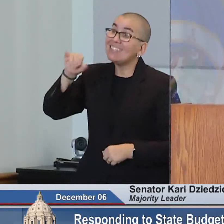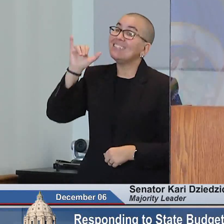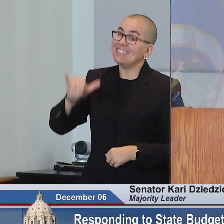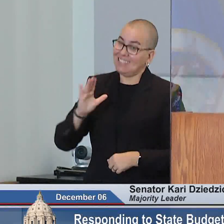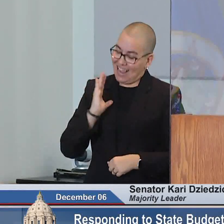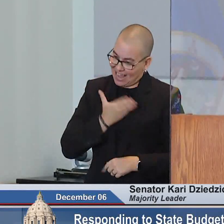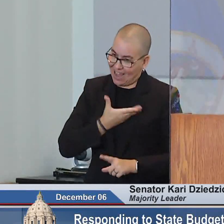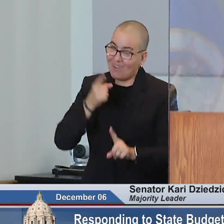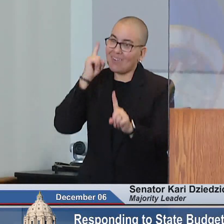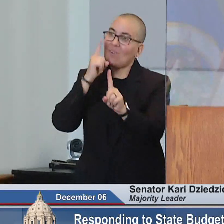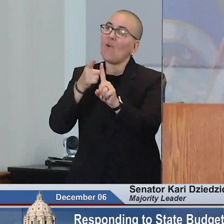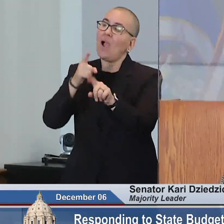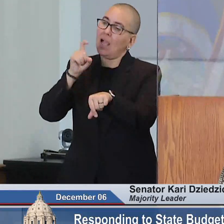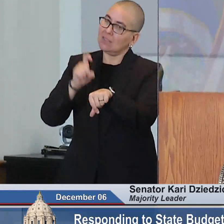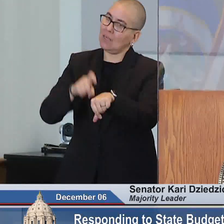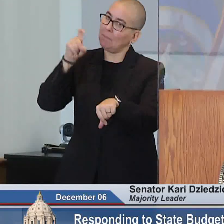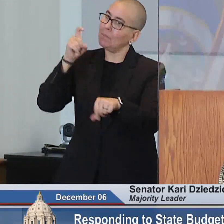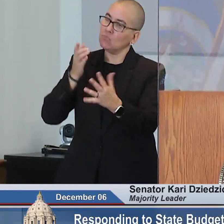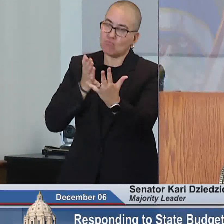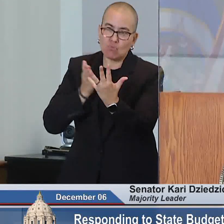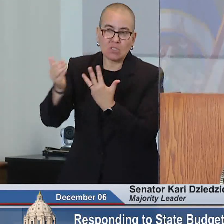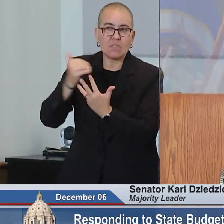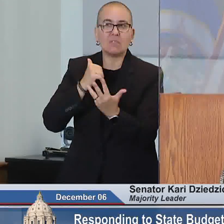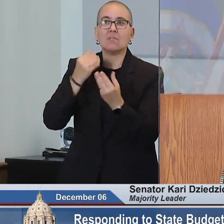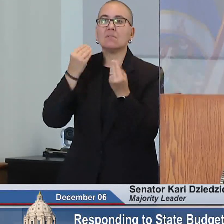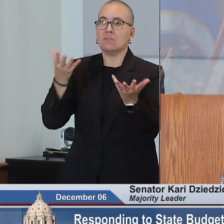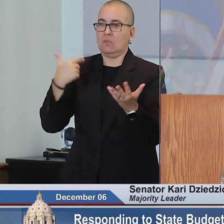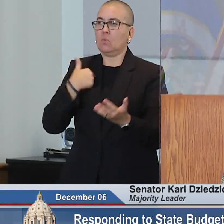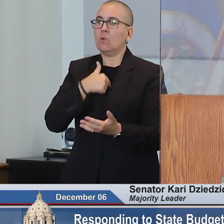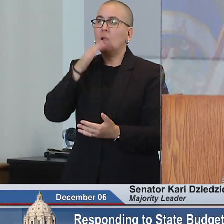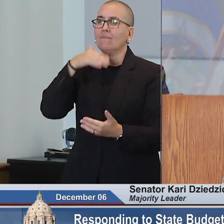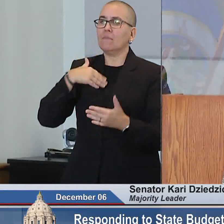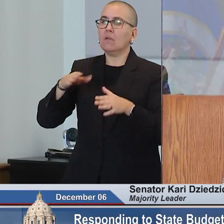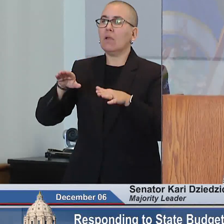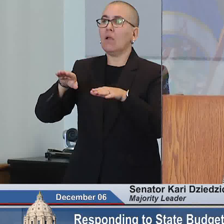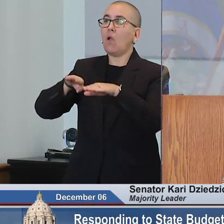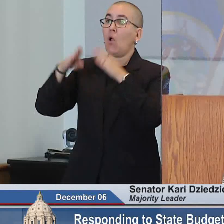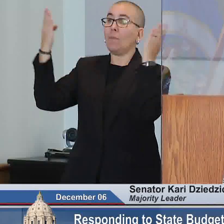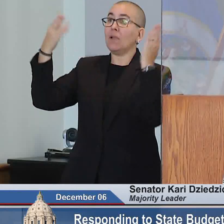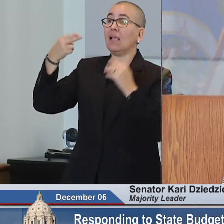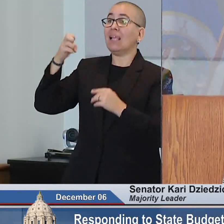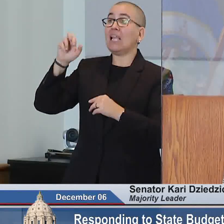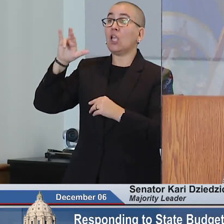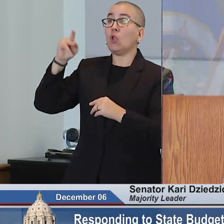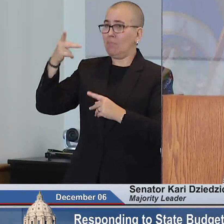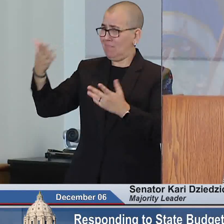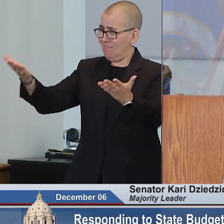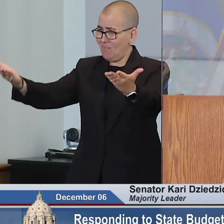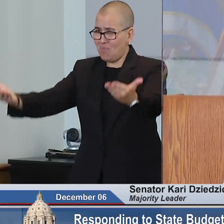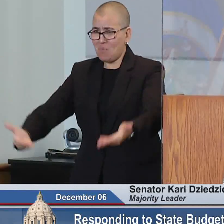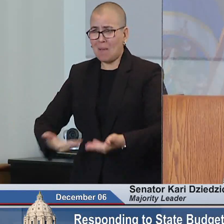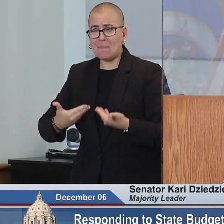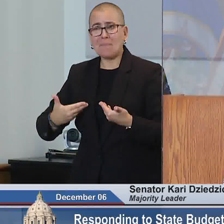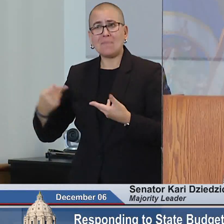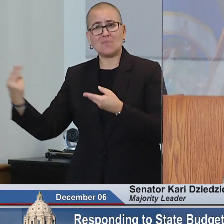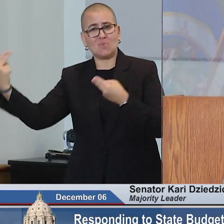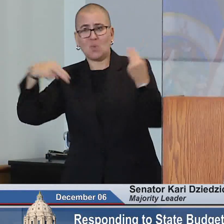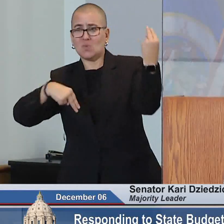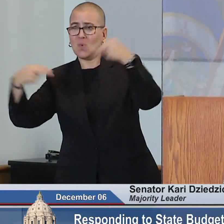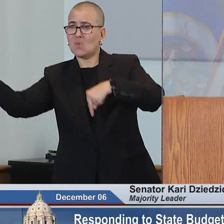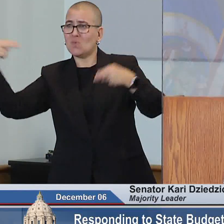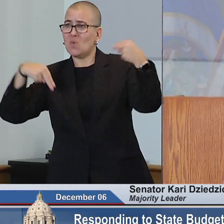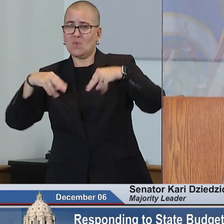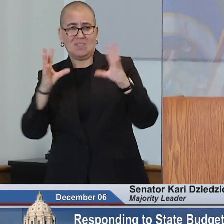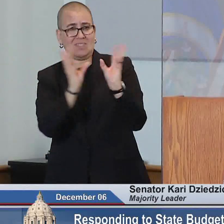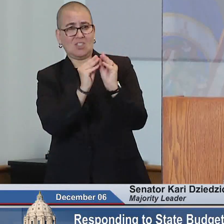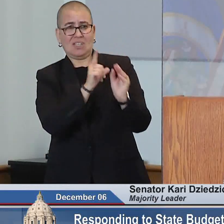to be transparent and have those hearings so that Minnesotans can participate throughout the whole session, that we will have hearings on a variety of topics.